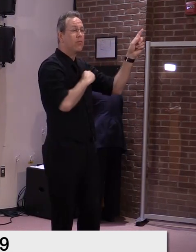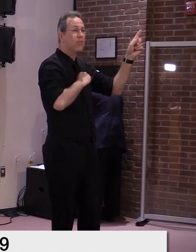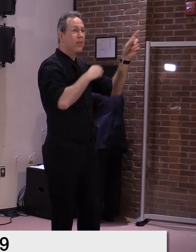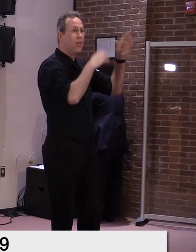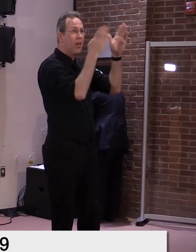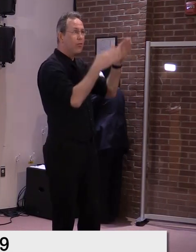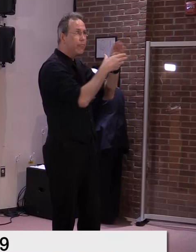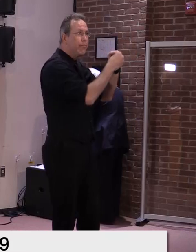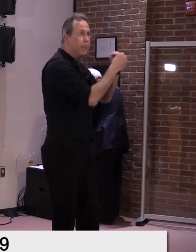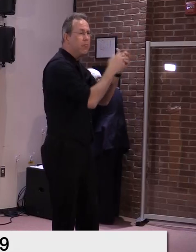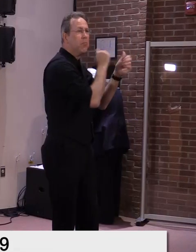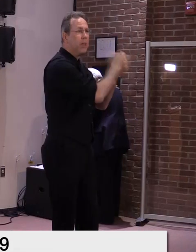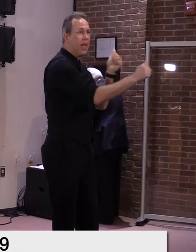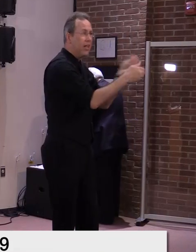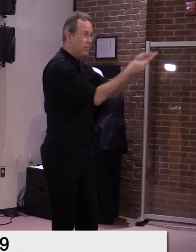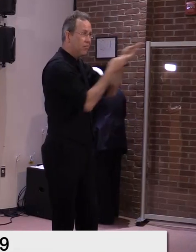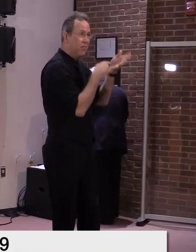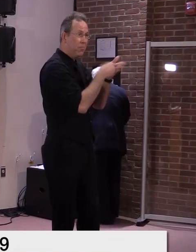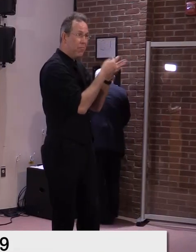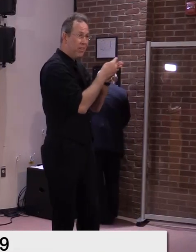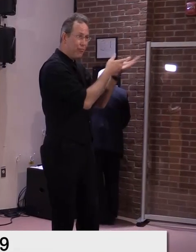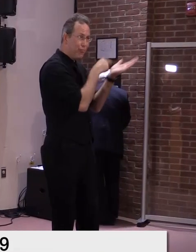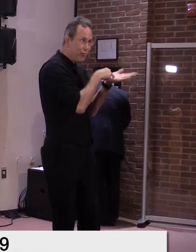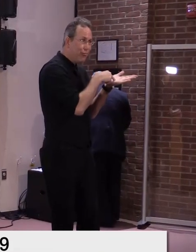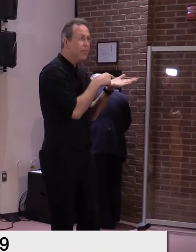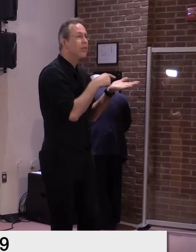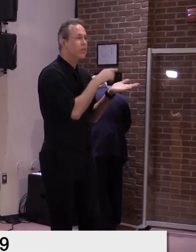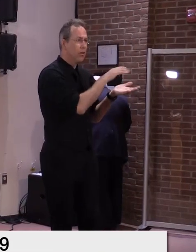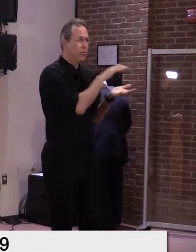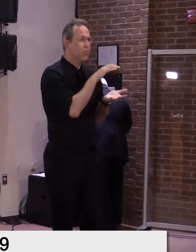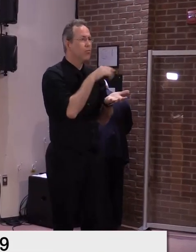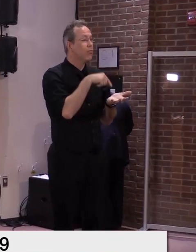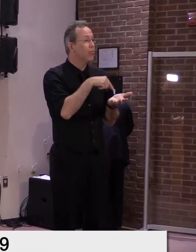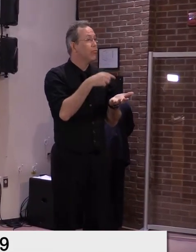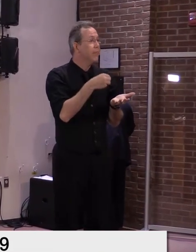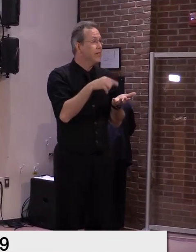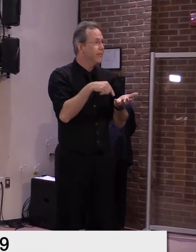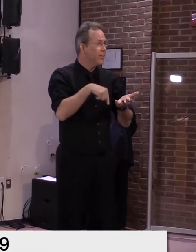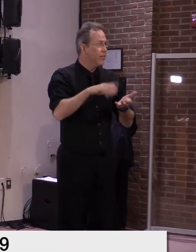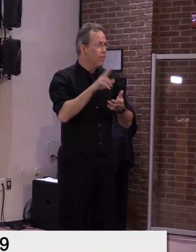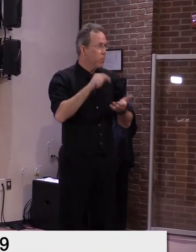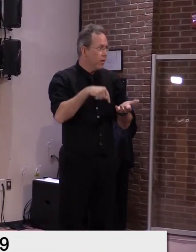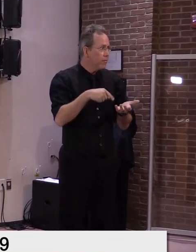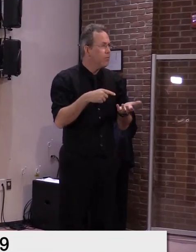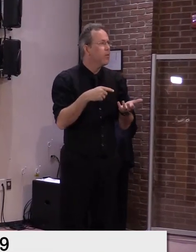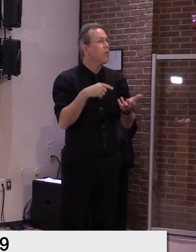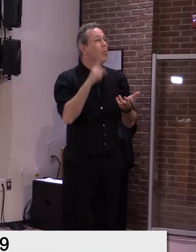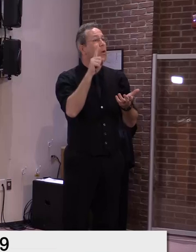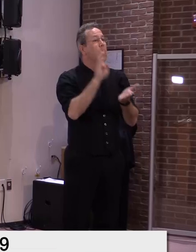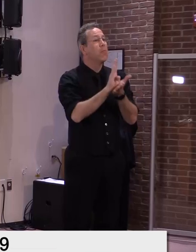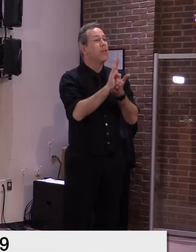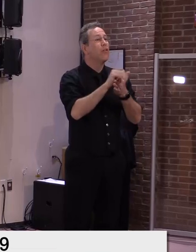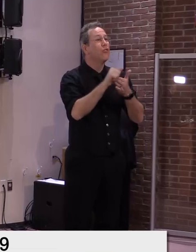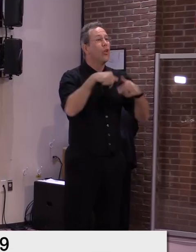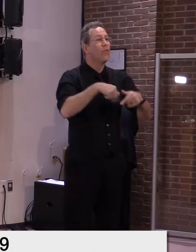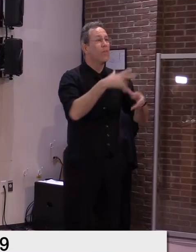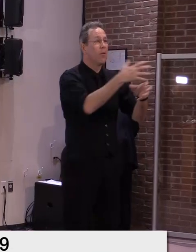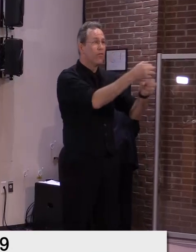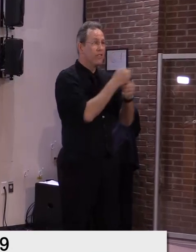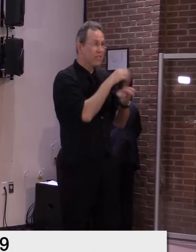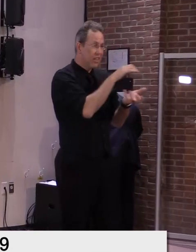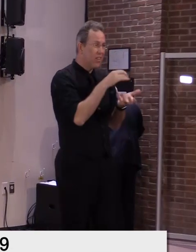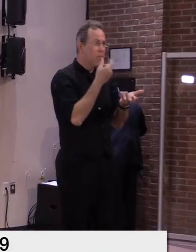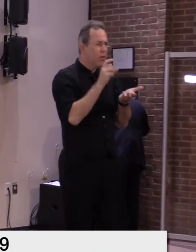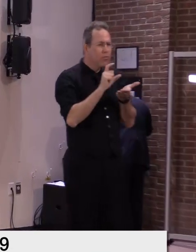this proposal, Vermont will receive over $1 billion to help invest in our state and build a foundation